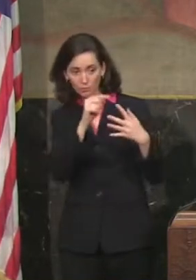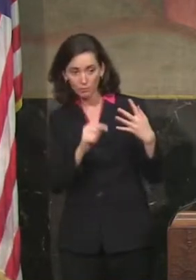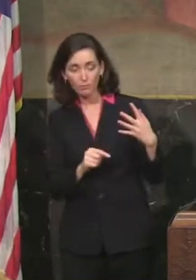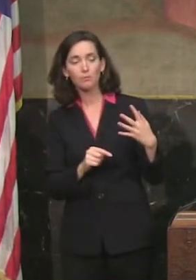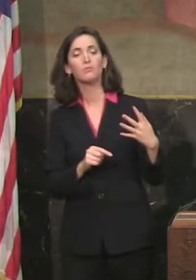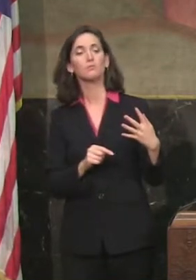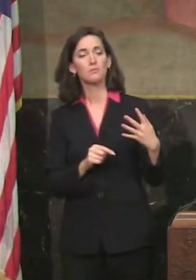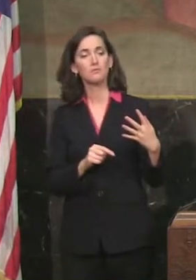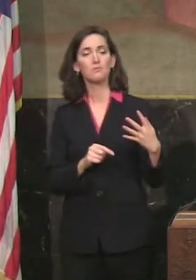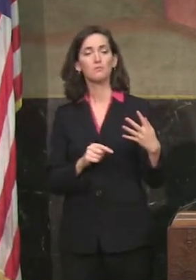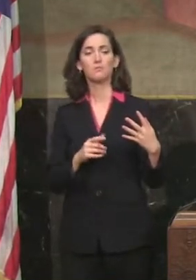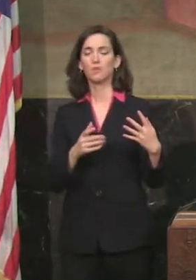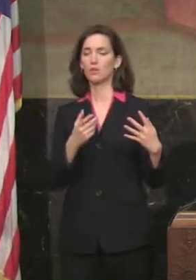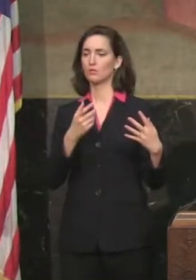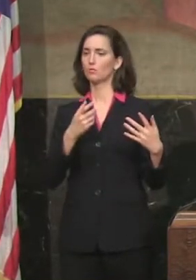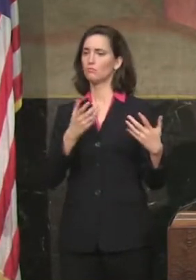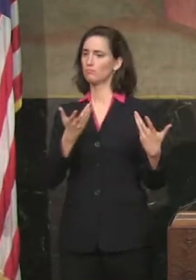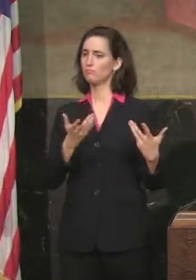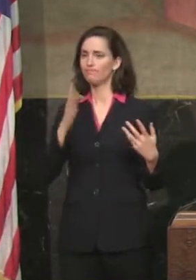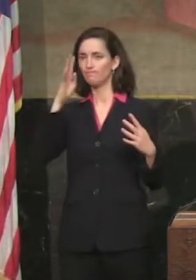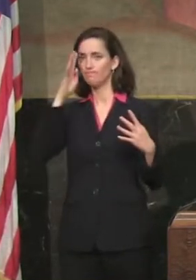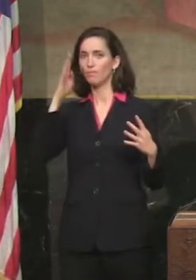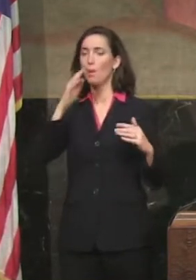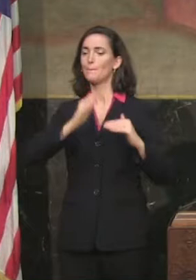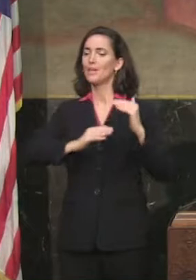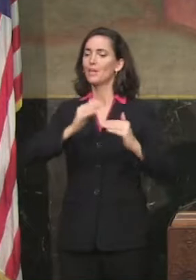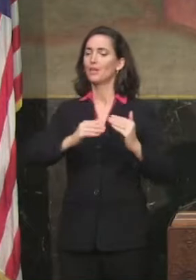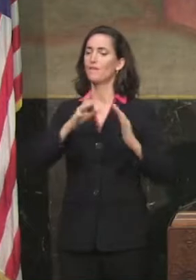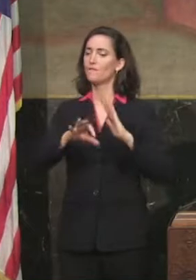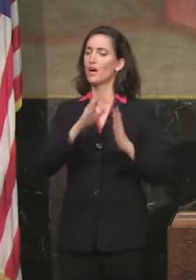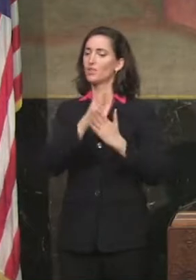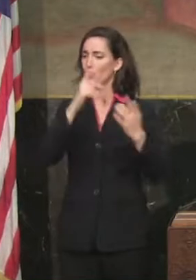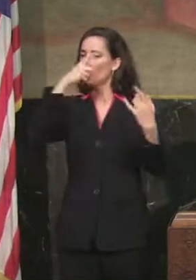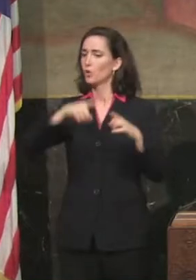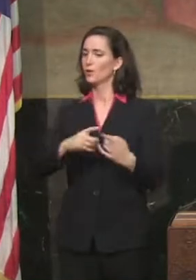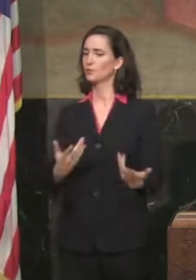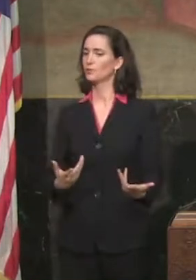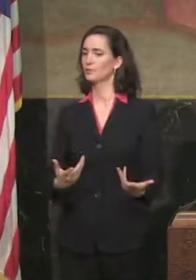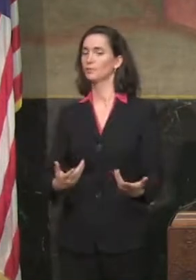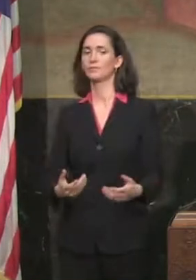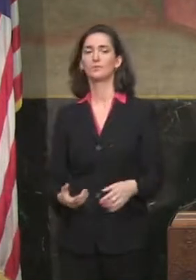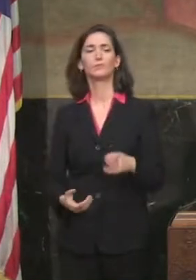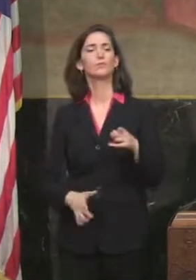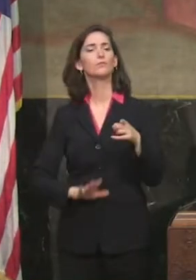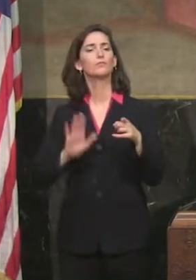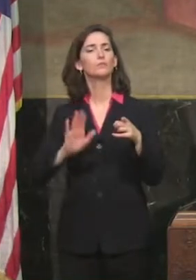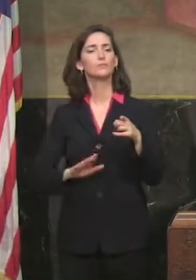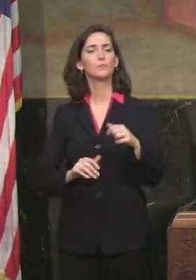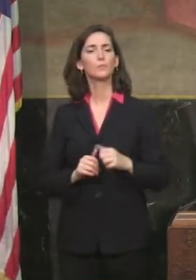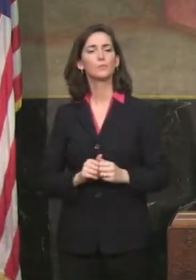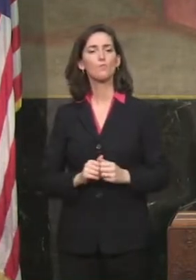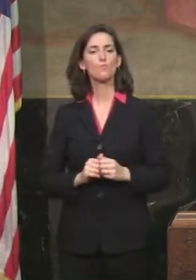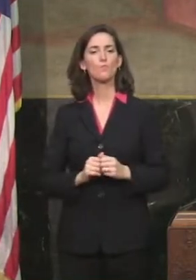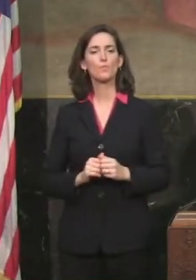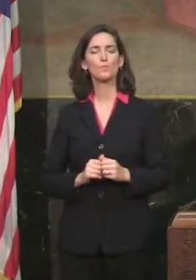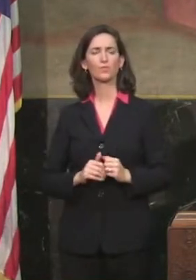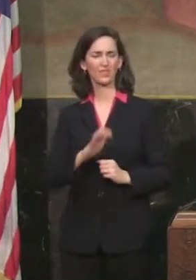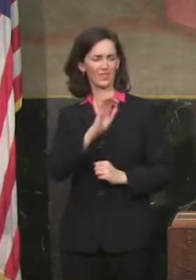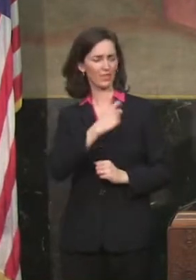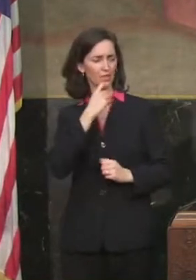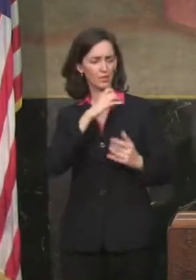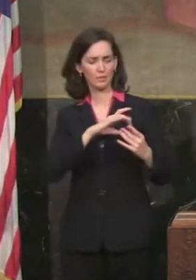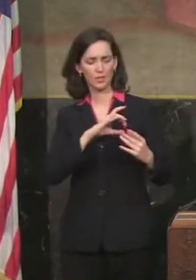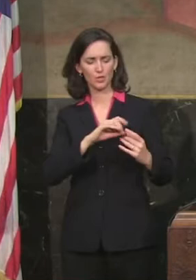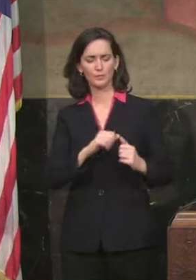build towards finding some. Yes, ma'am. To that point, are